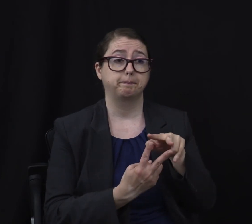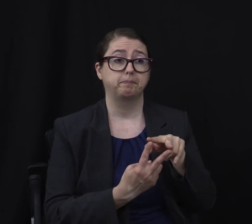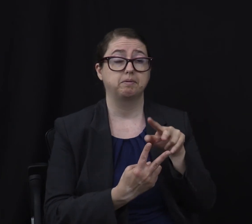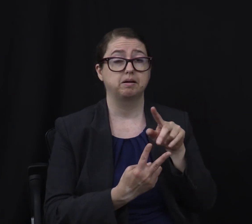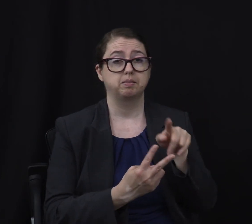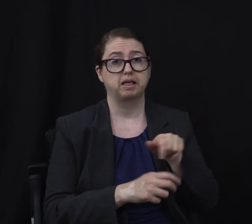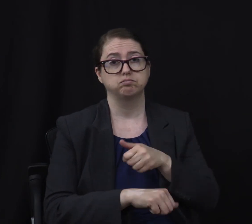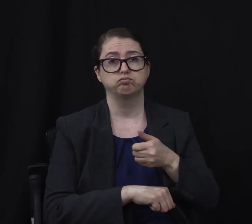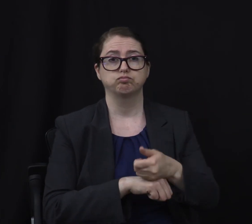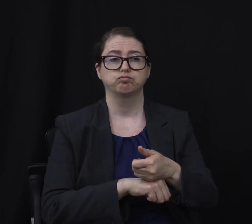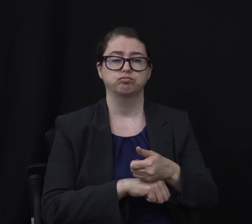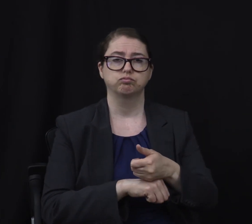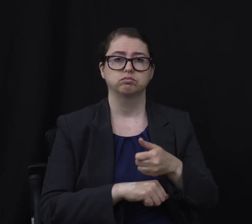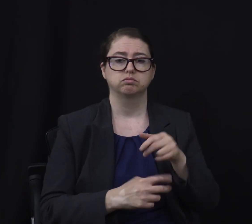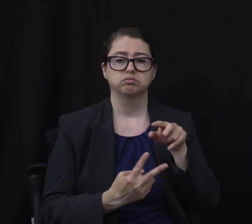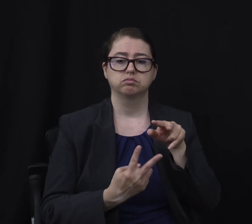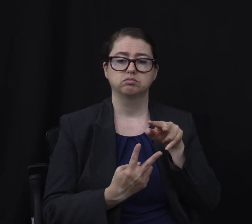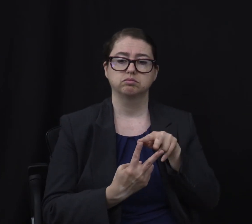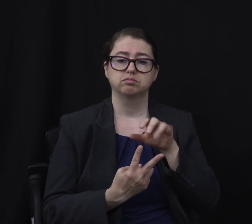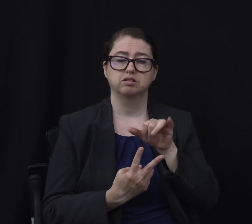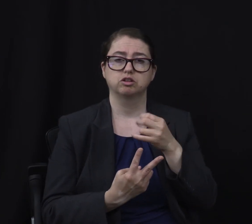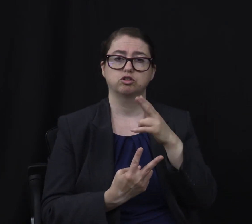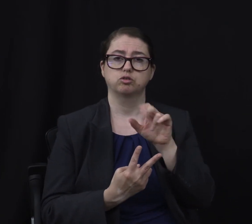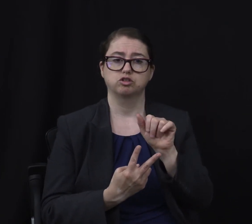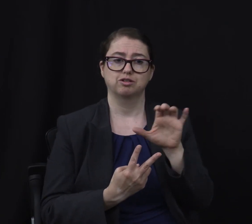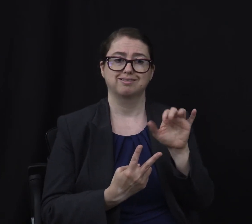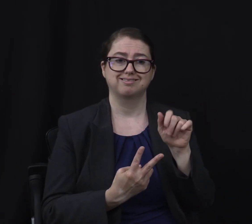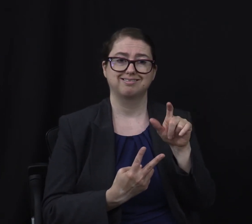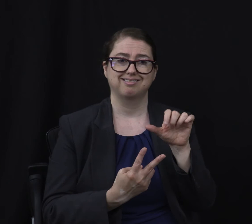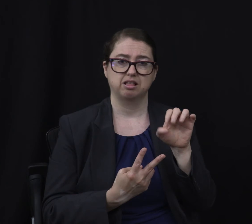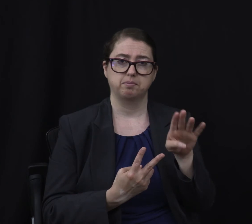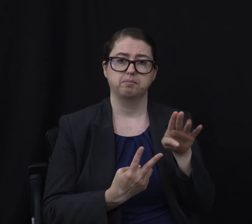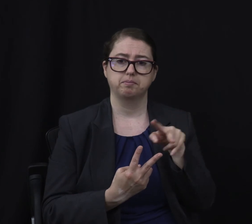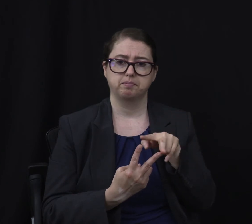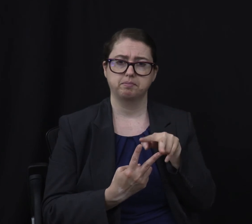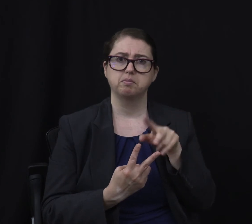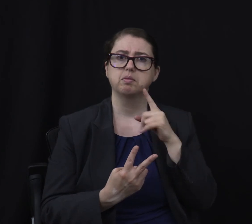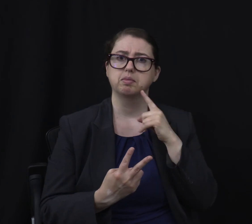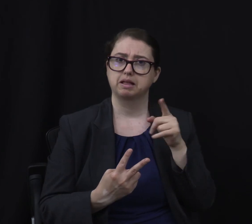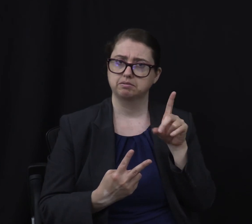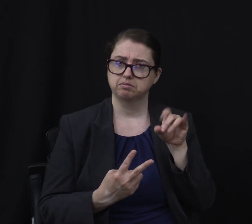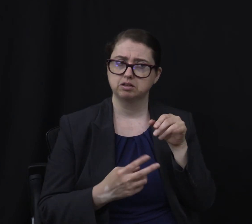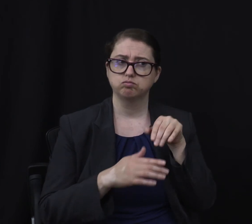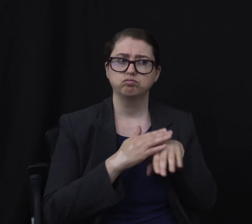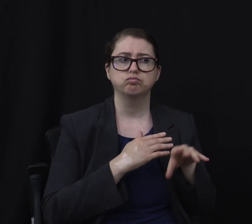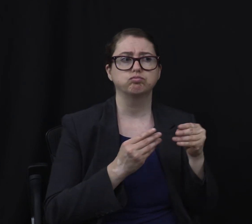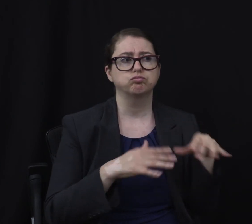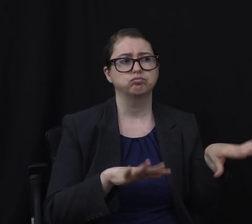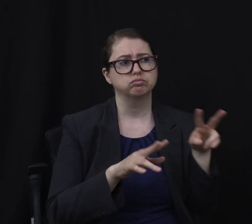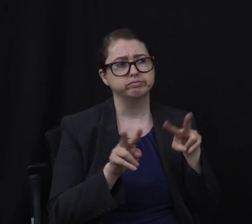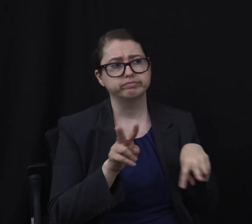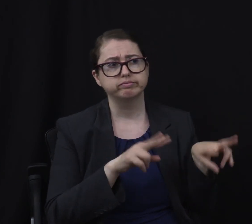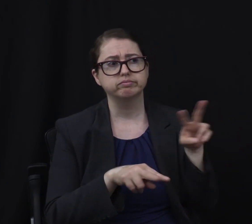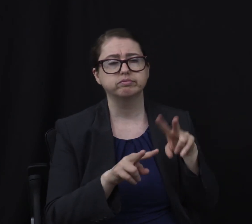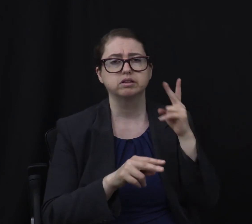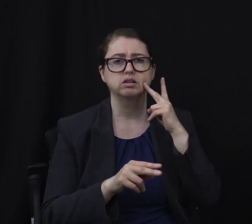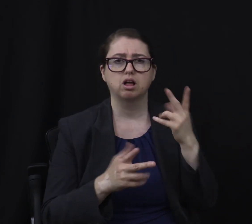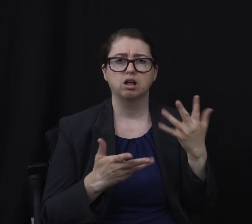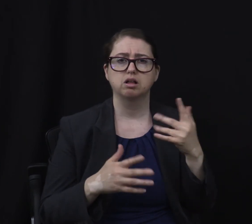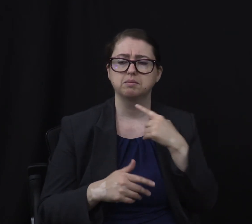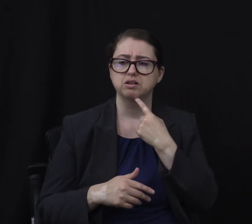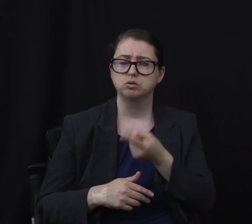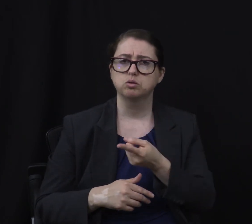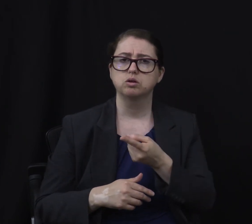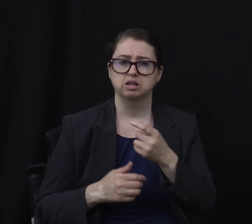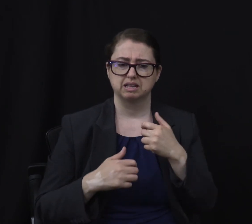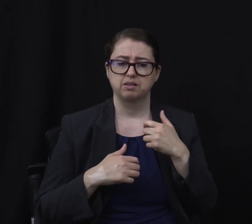son of Nun and Caleb the son of Jephunneh, who were among those who had spied out the land, tore their clothes. And they spoke to all